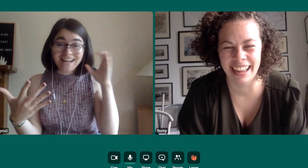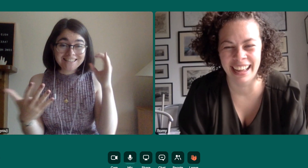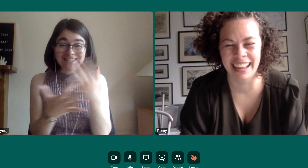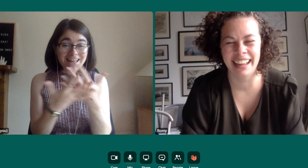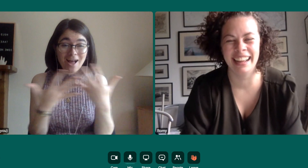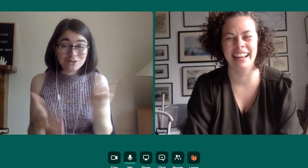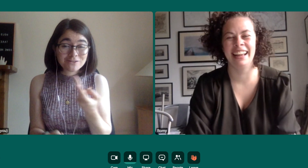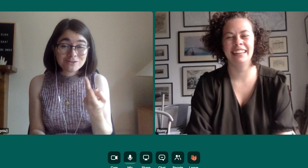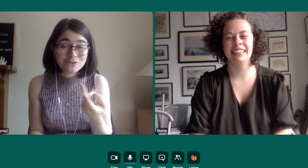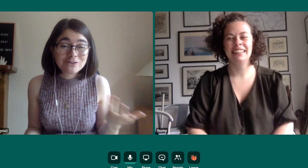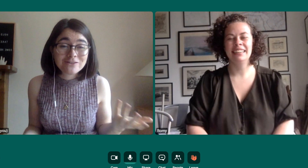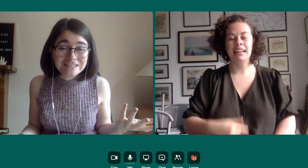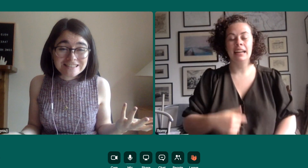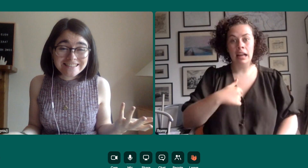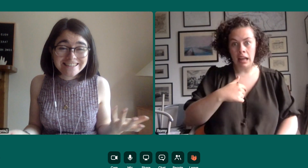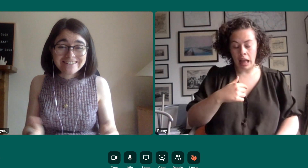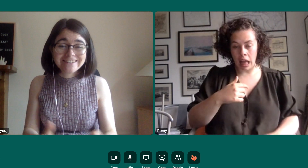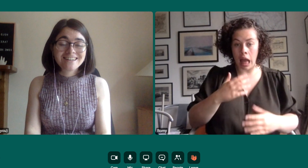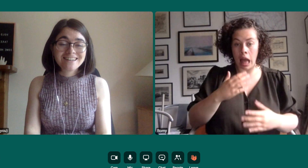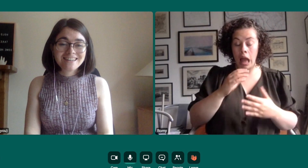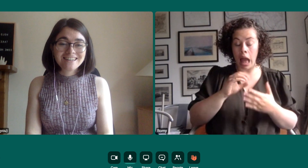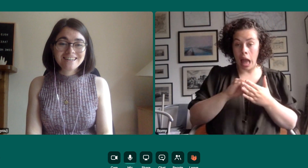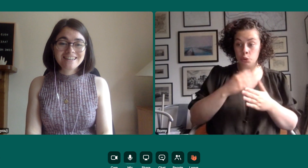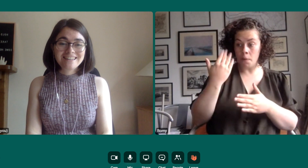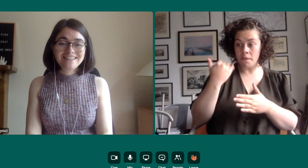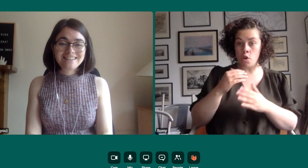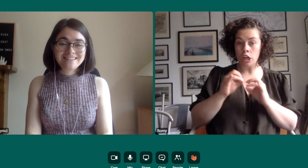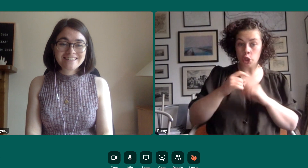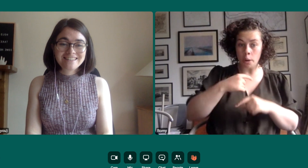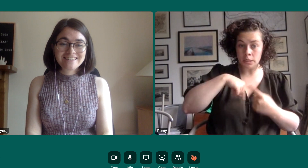and interpret us, I'm like done.